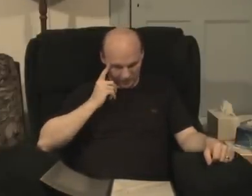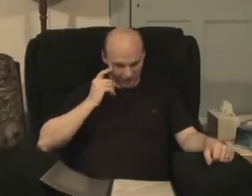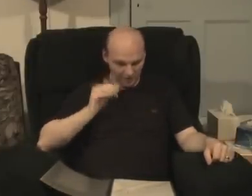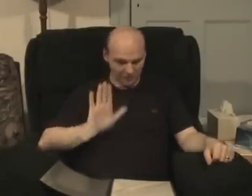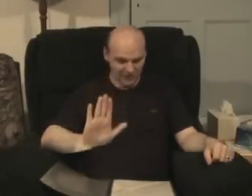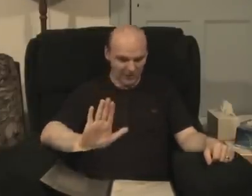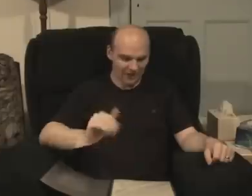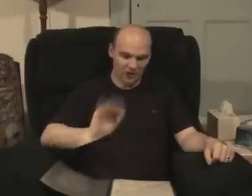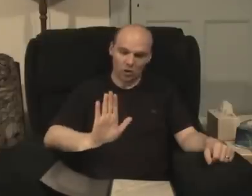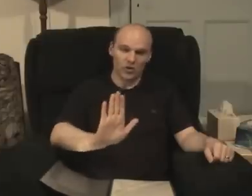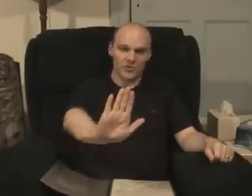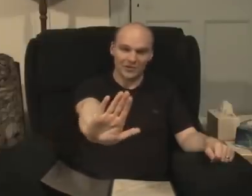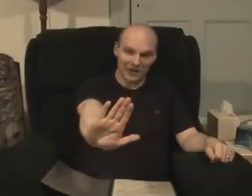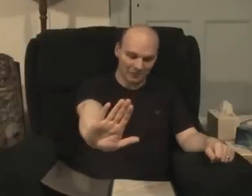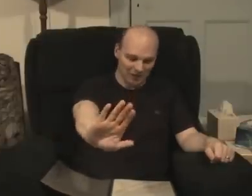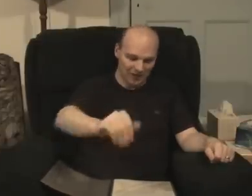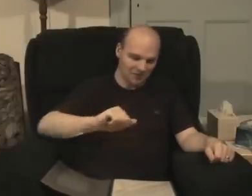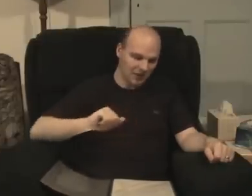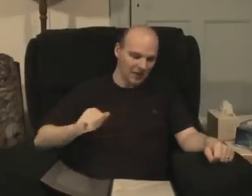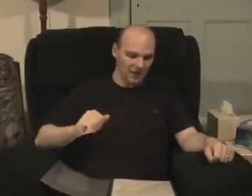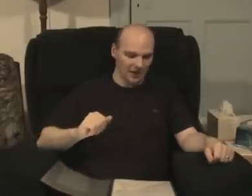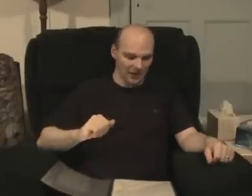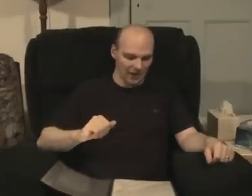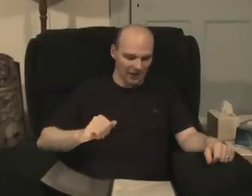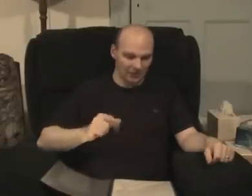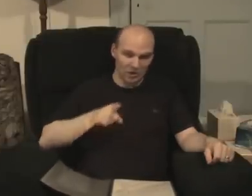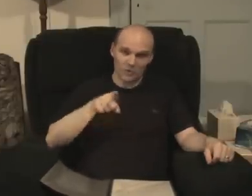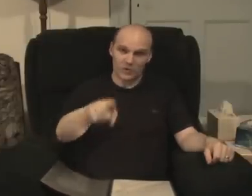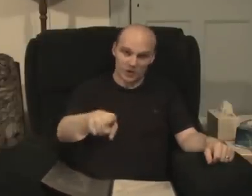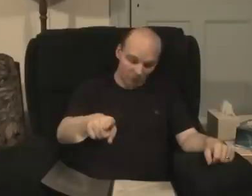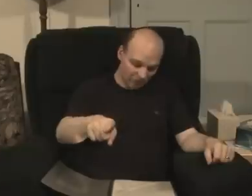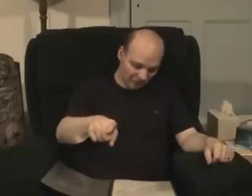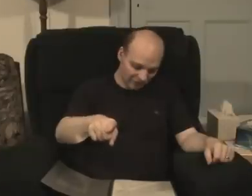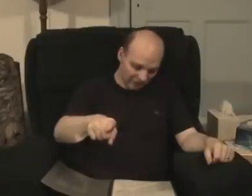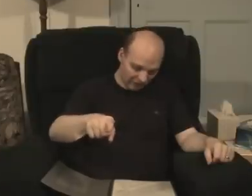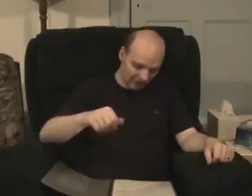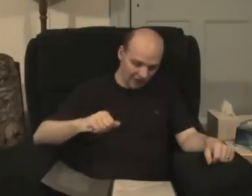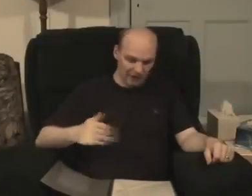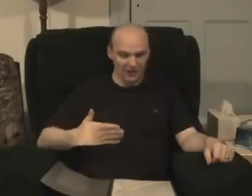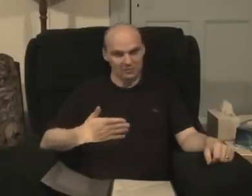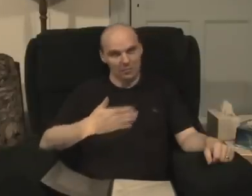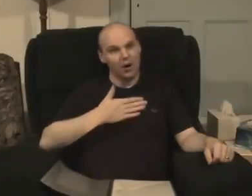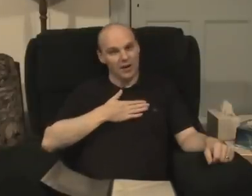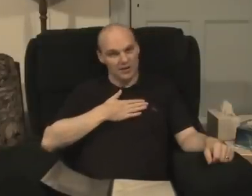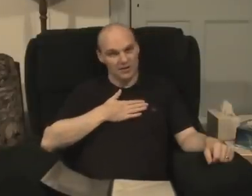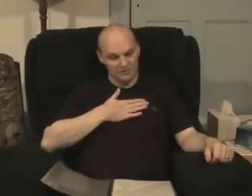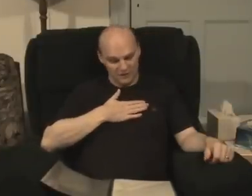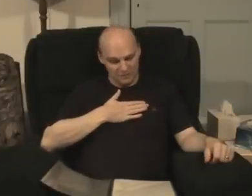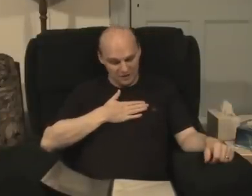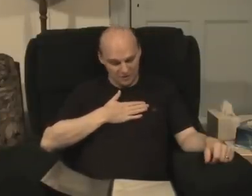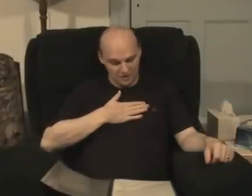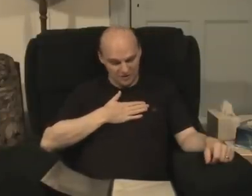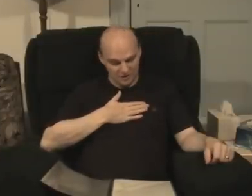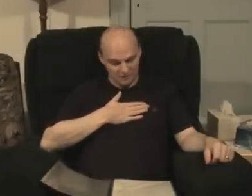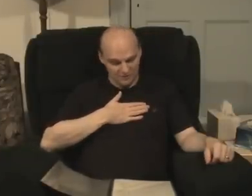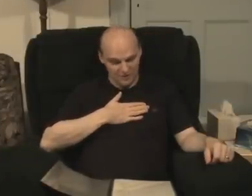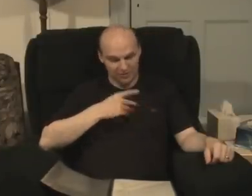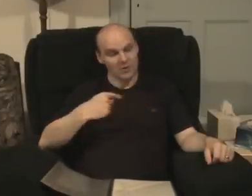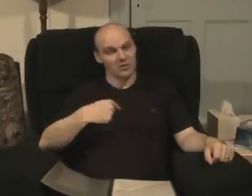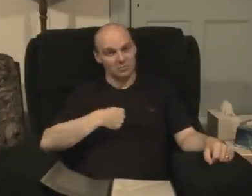I hope I've made that clear. Your is with a flat palm, you is with a pointed finger, and my is a flat palm to yourself, as opposed to